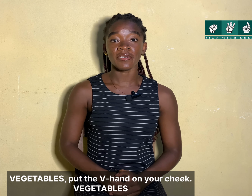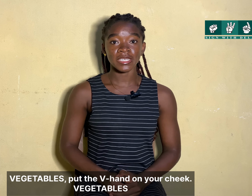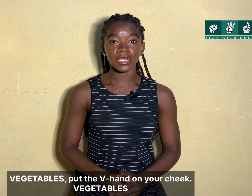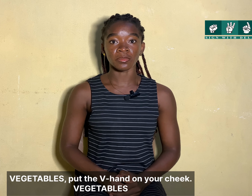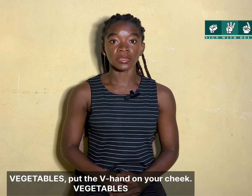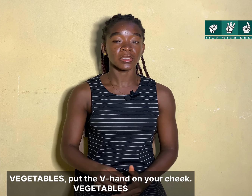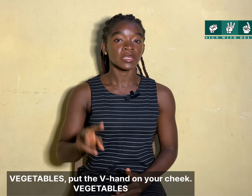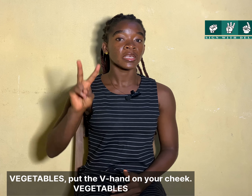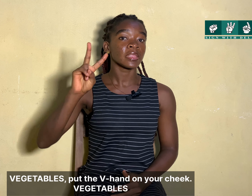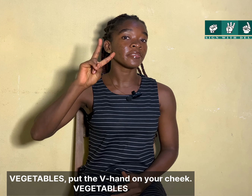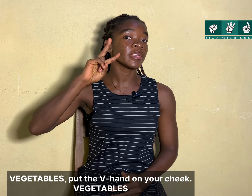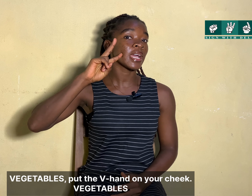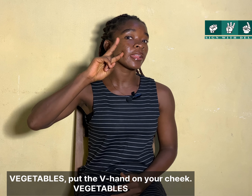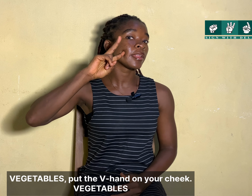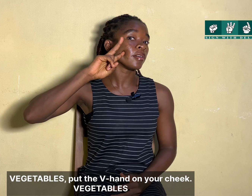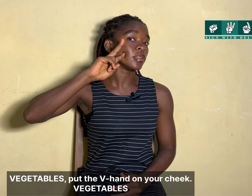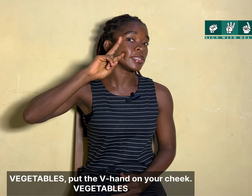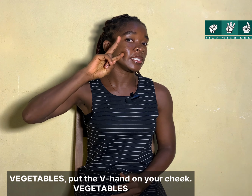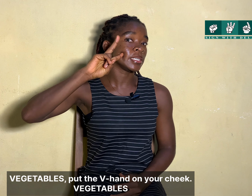Vegetables. The V hand on your cheek.